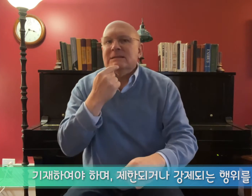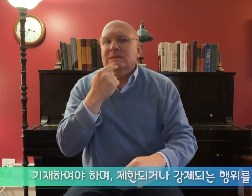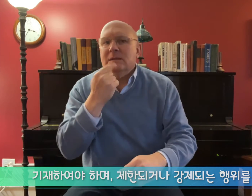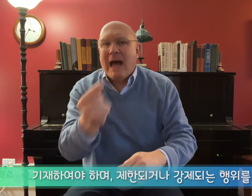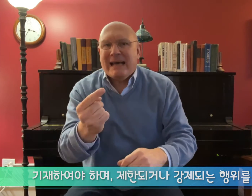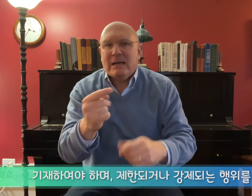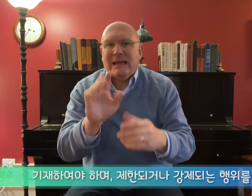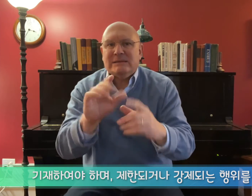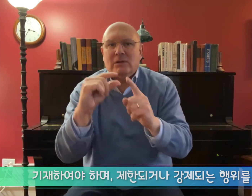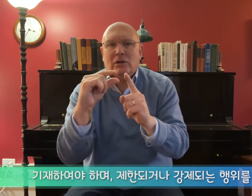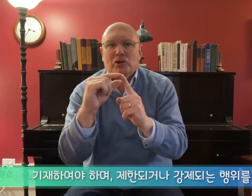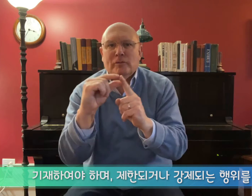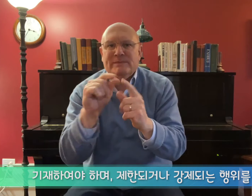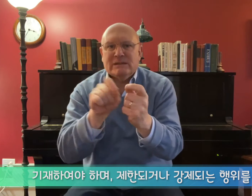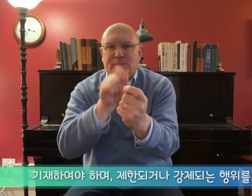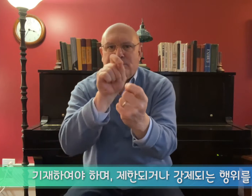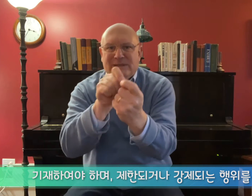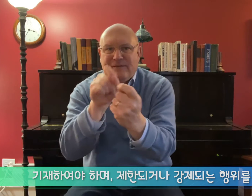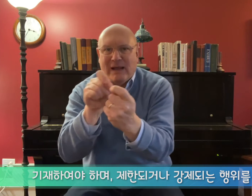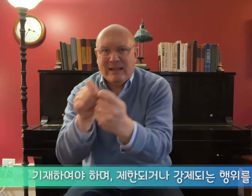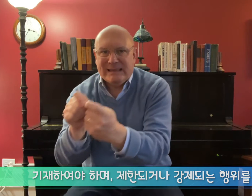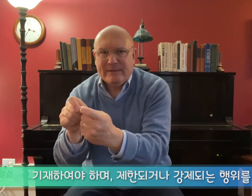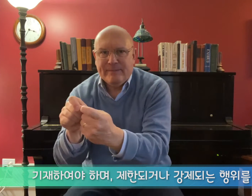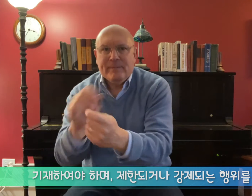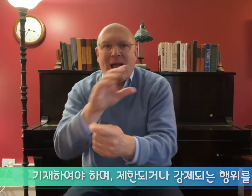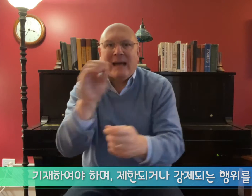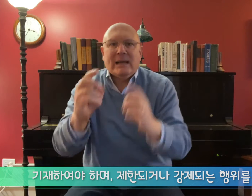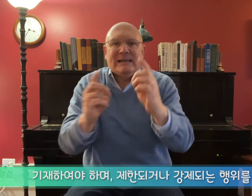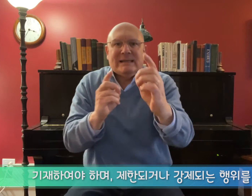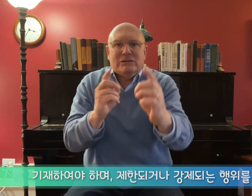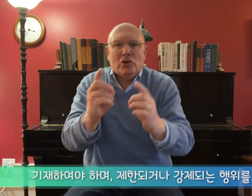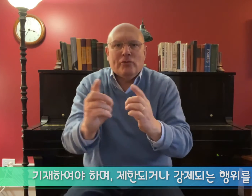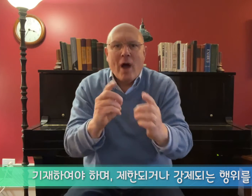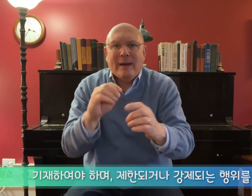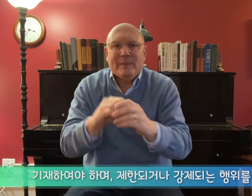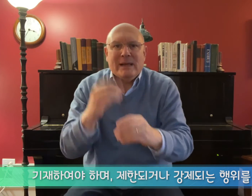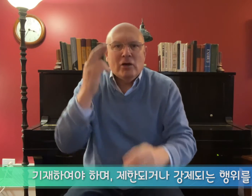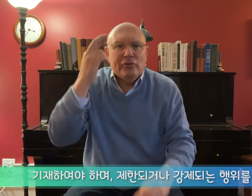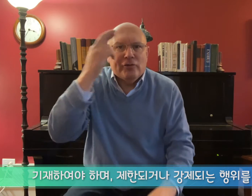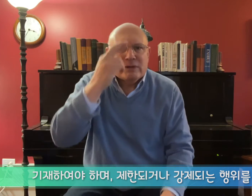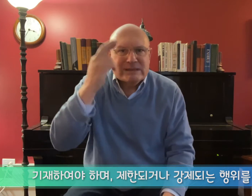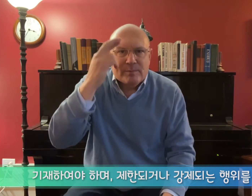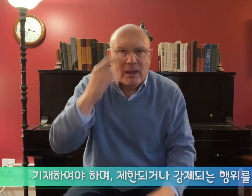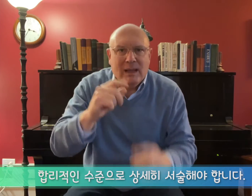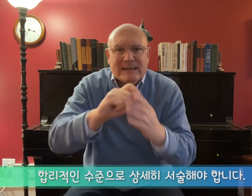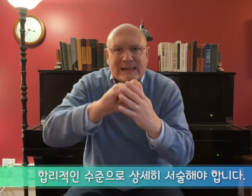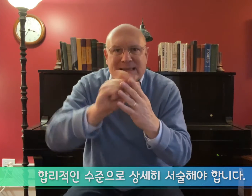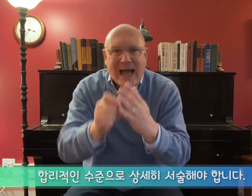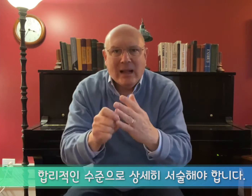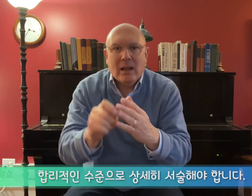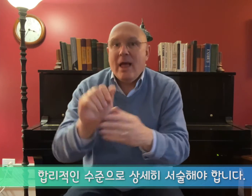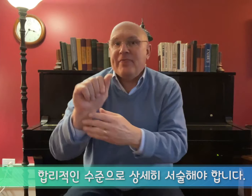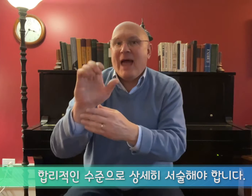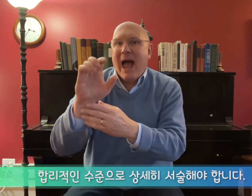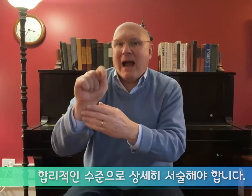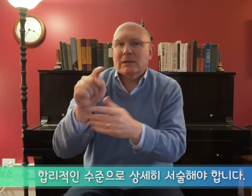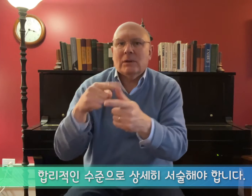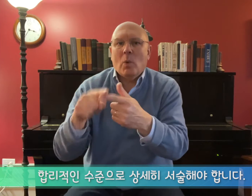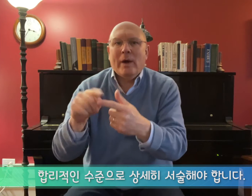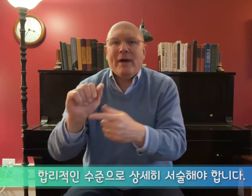issued, state its terms specifically, and describe in reasonable detail the